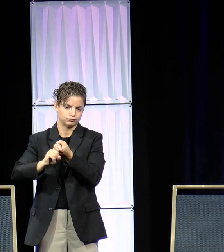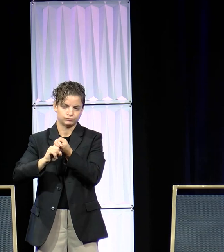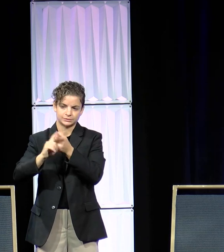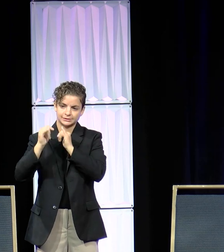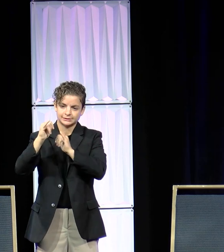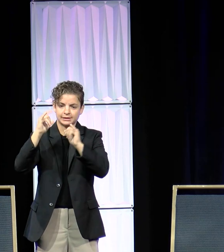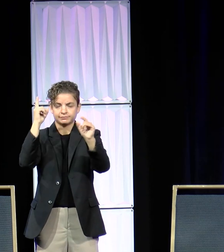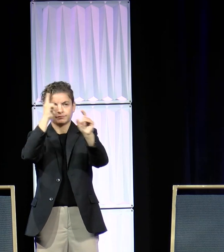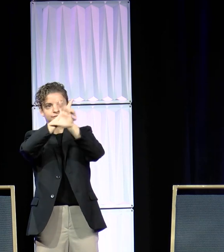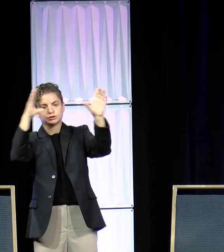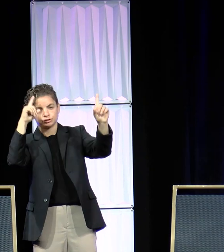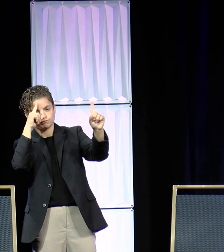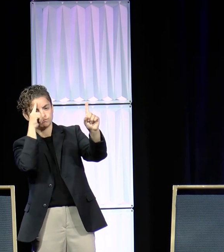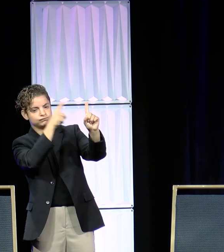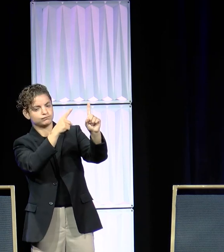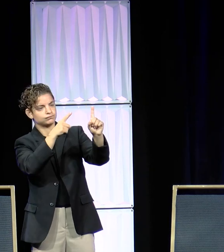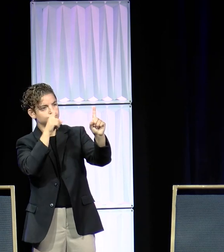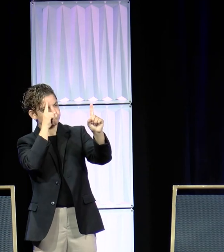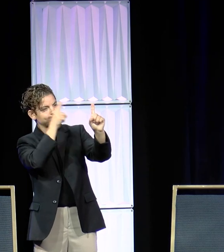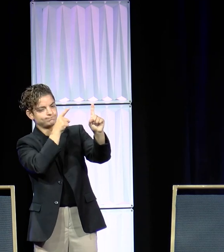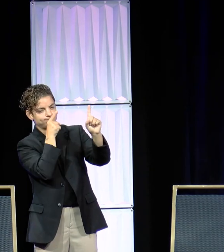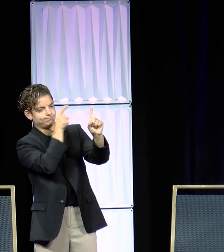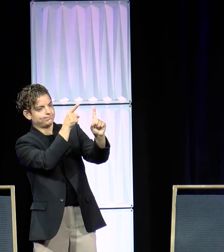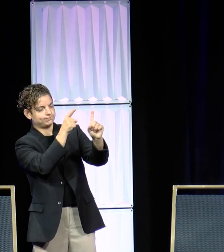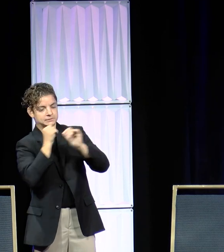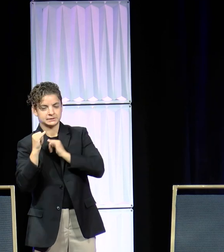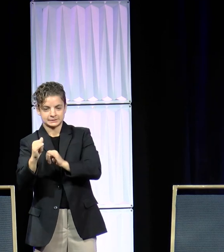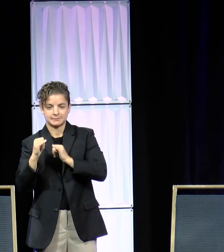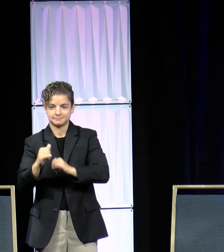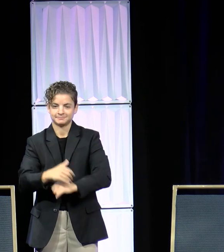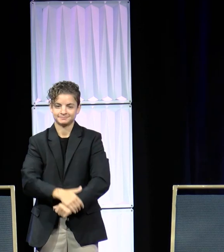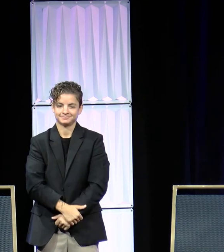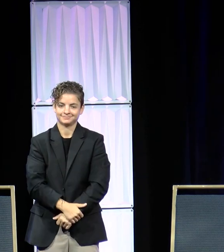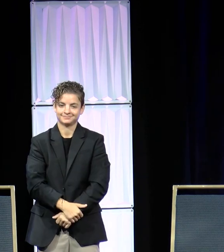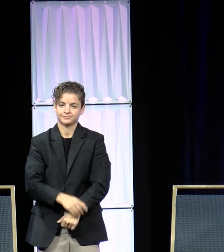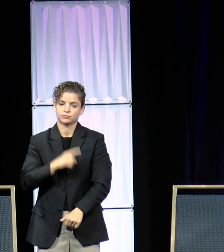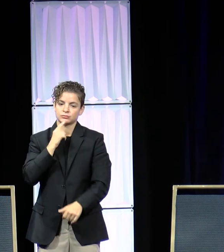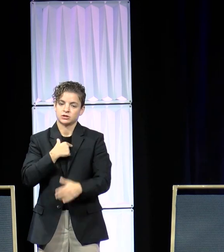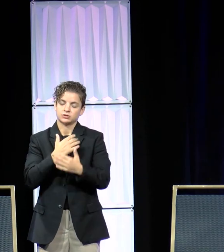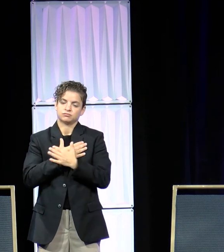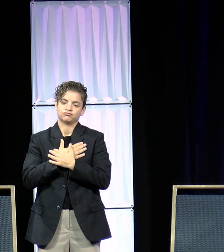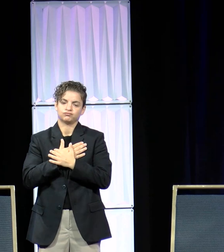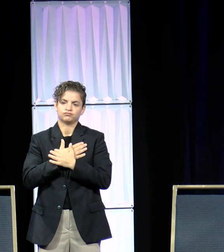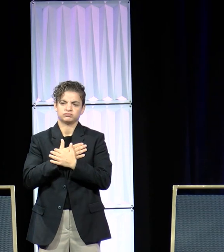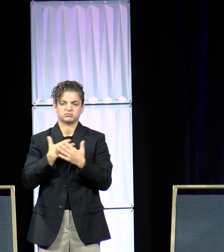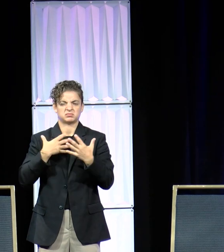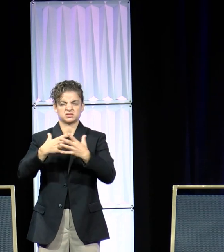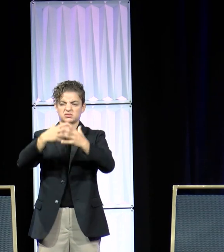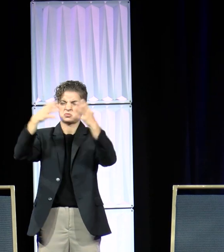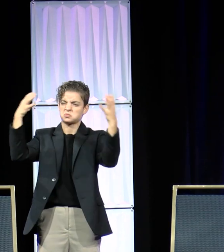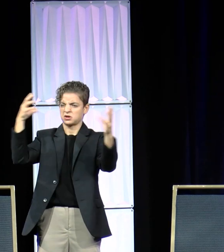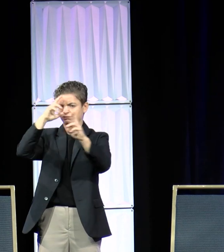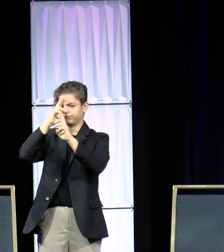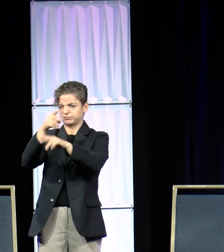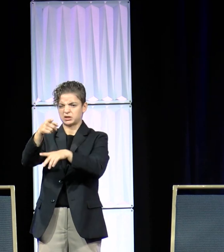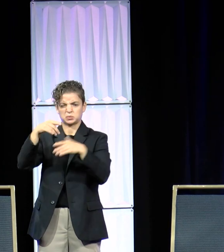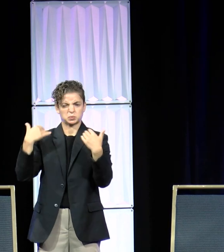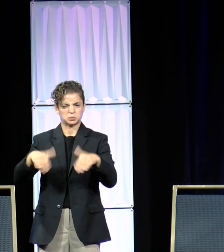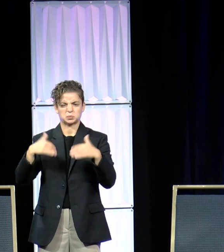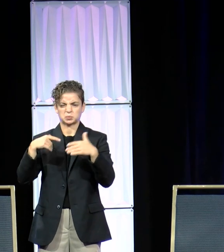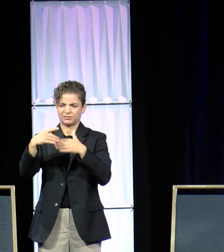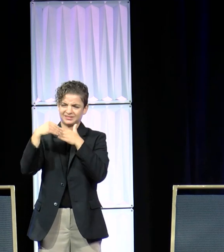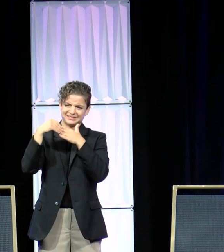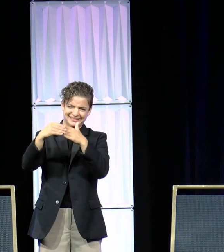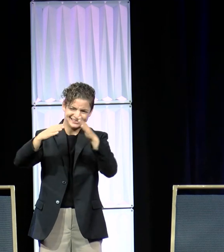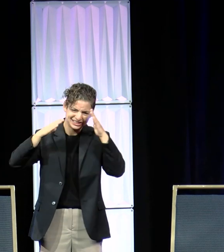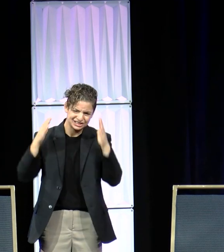shared goal to move forward. I have such tremendous respect for his leadership. I have so much respect for his work